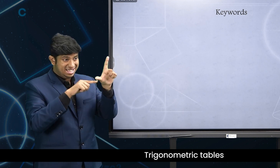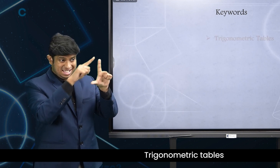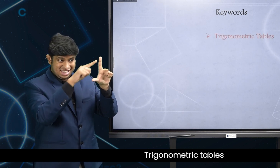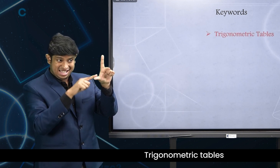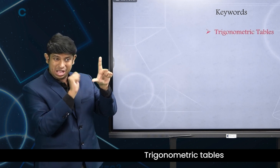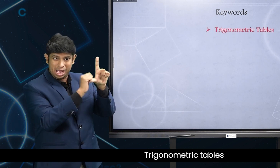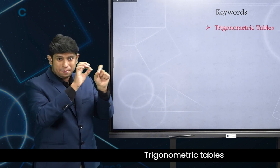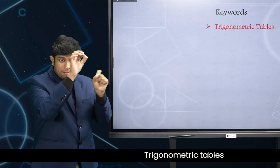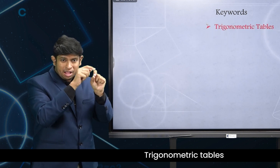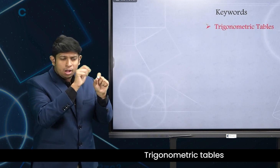trigonometric tables,